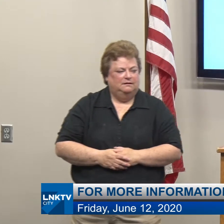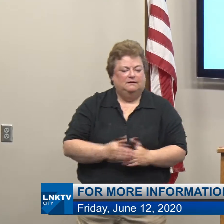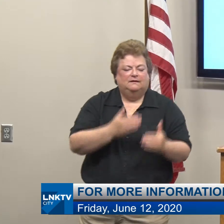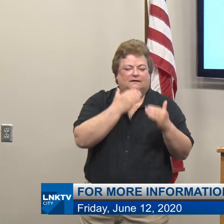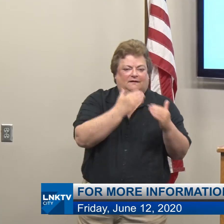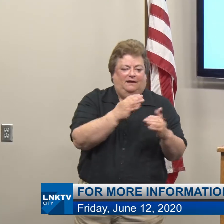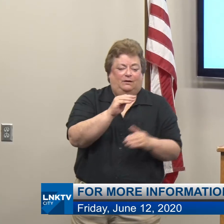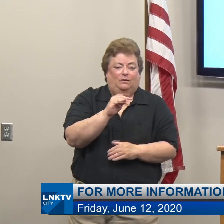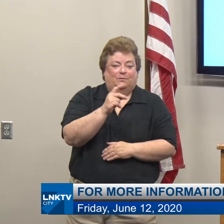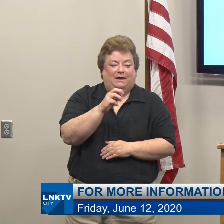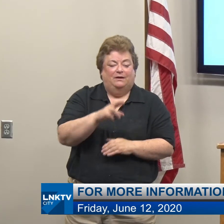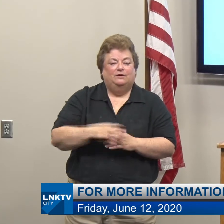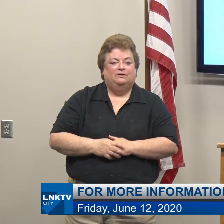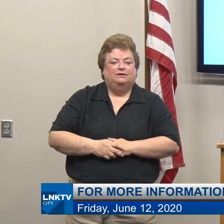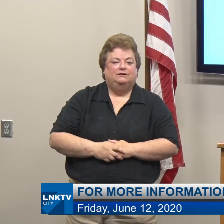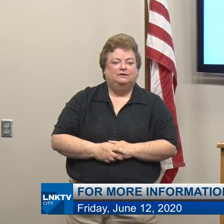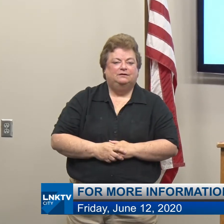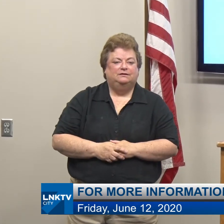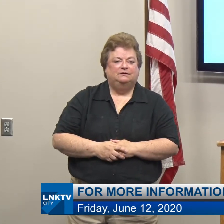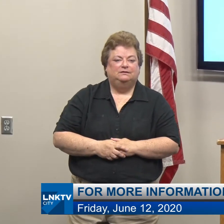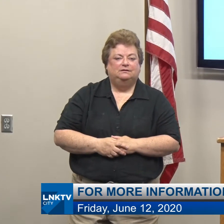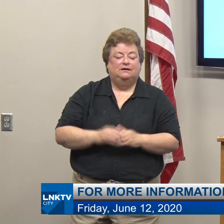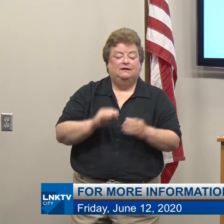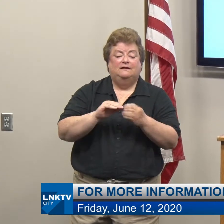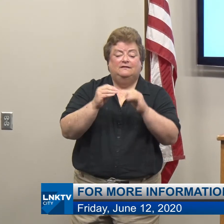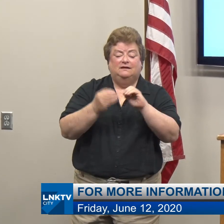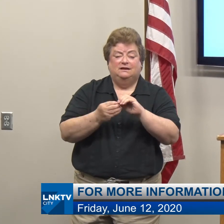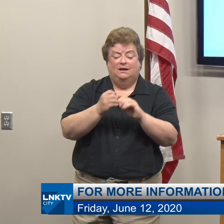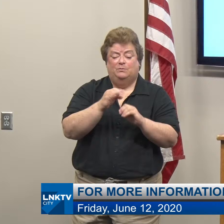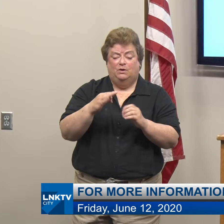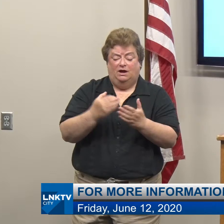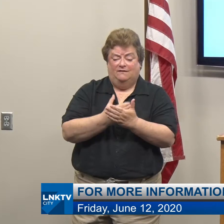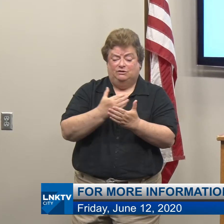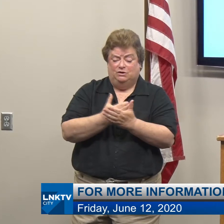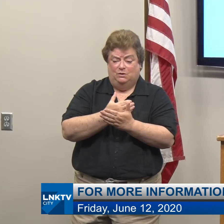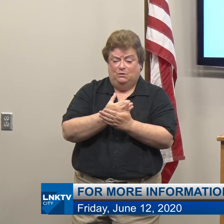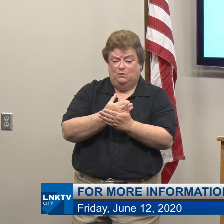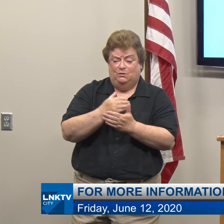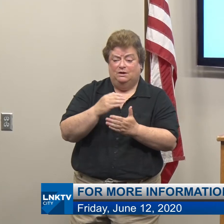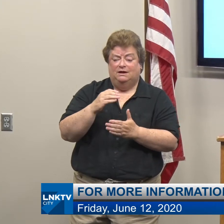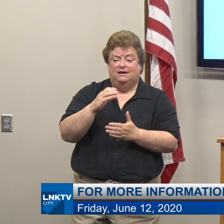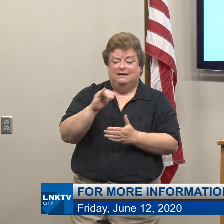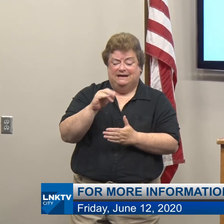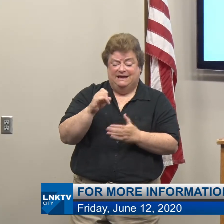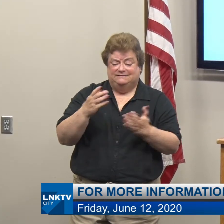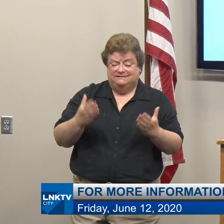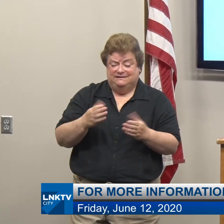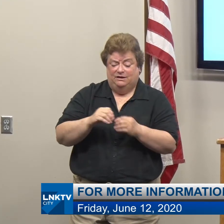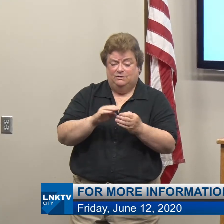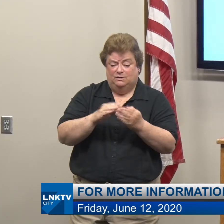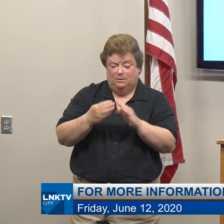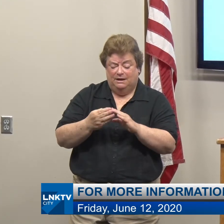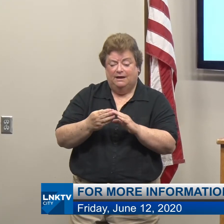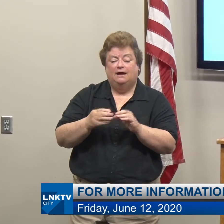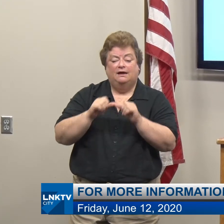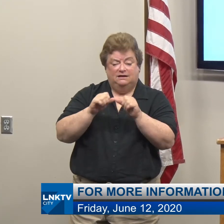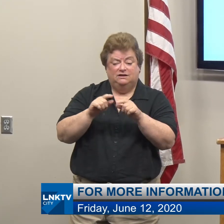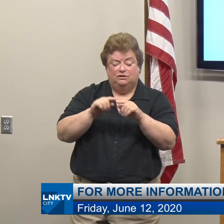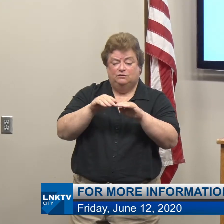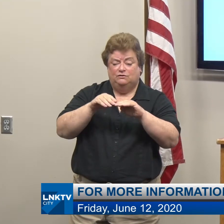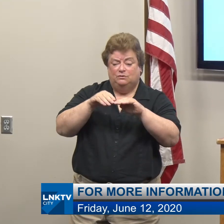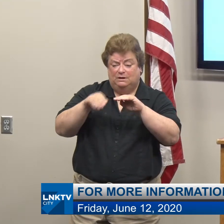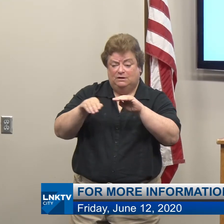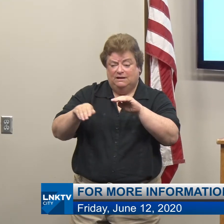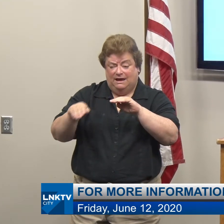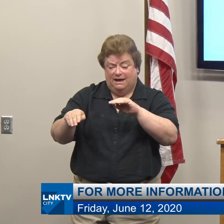Thank you, Mayor. The number of new COVID-19 cases reported in the community continues to decline. We